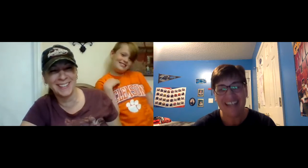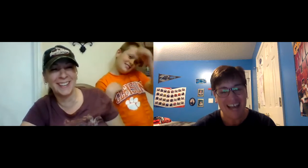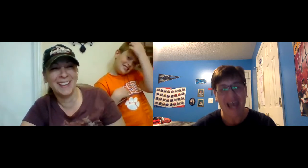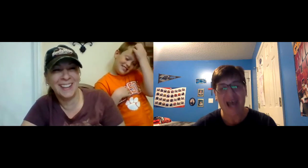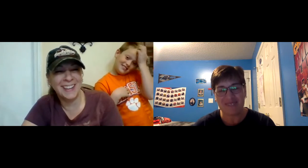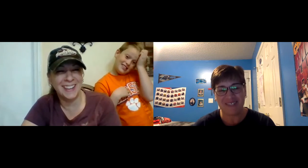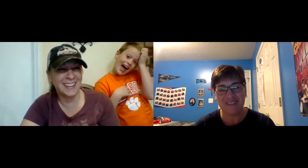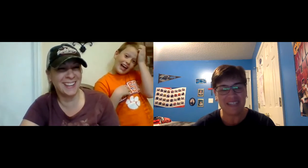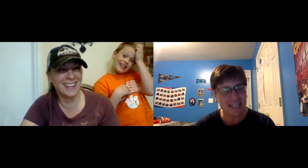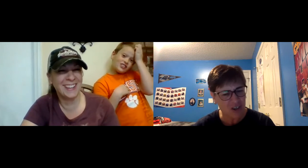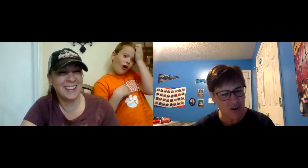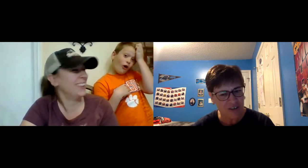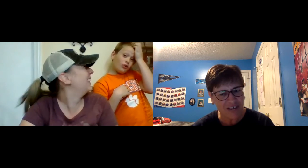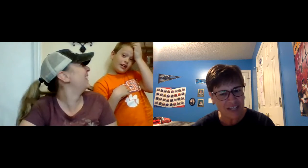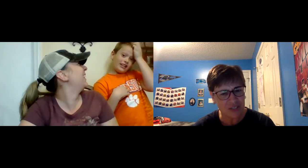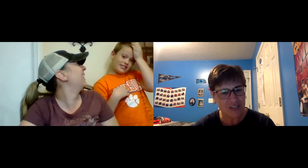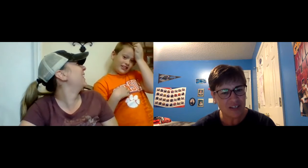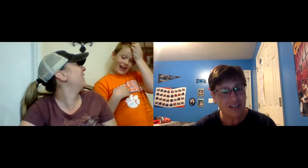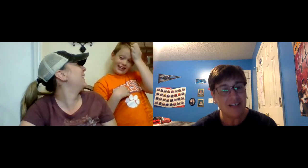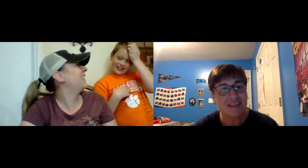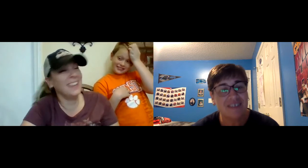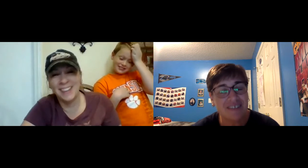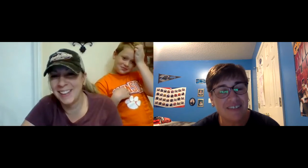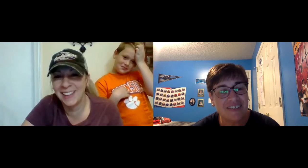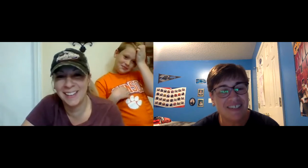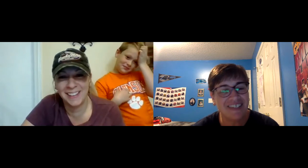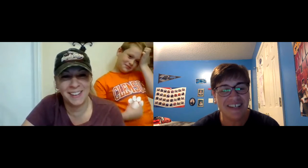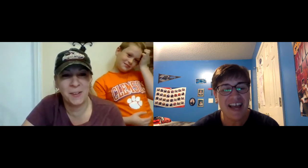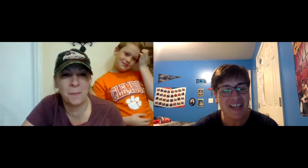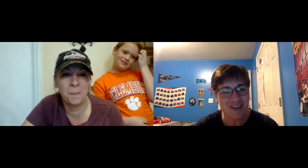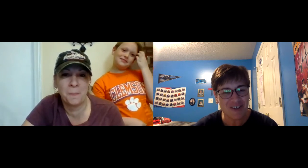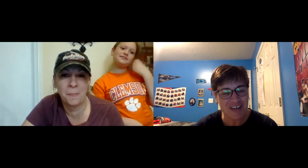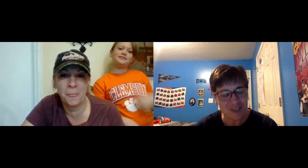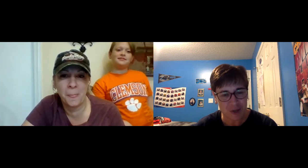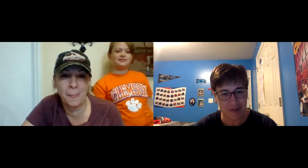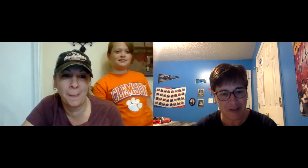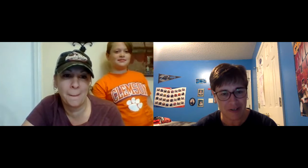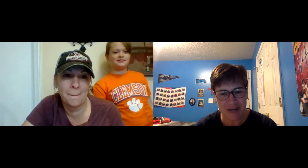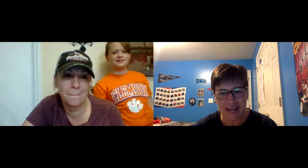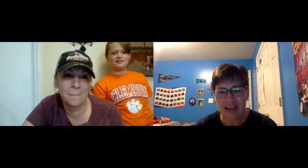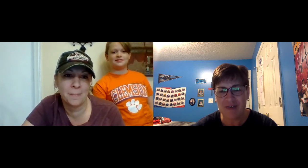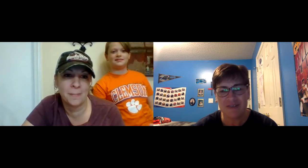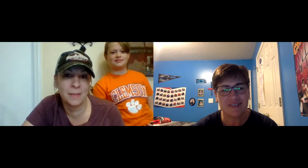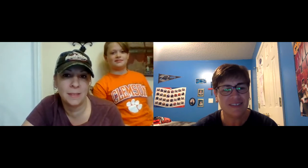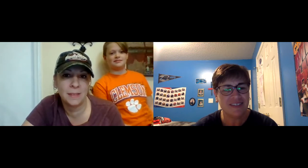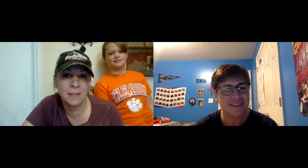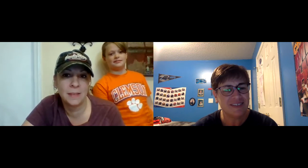absolutely, absolutely. That's hard to find. I like it. It's hard to find strawberries right